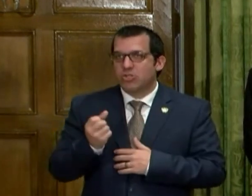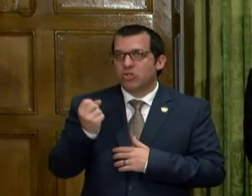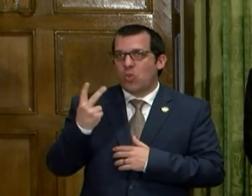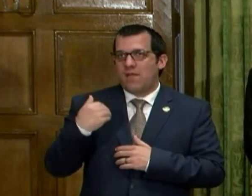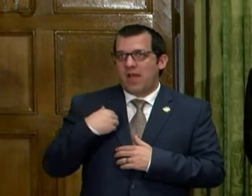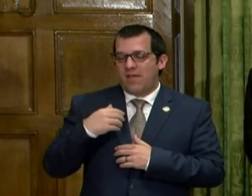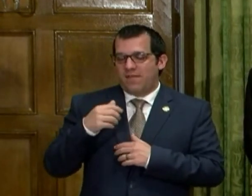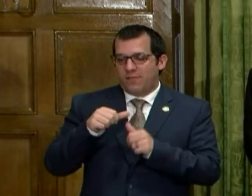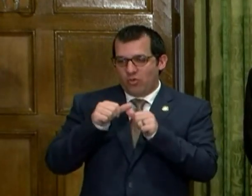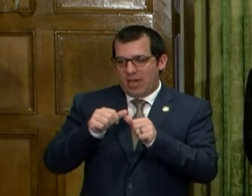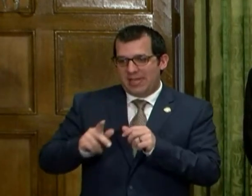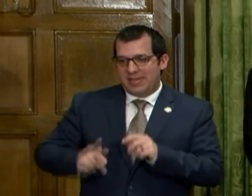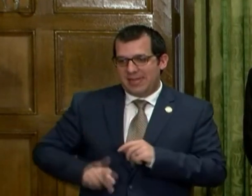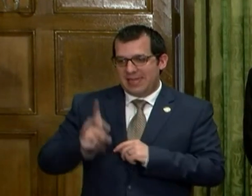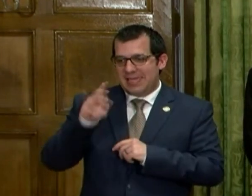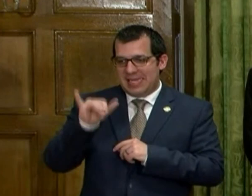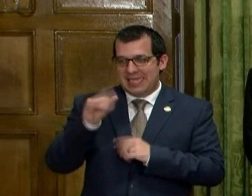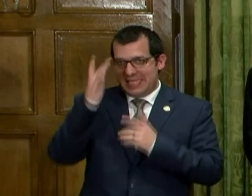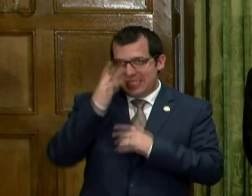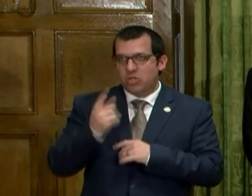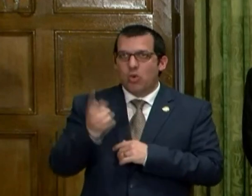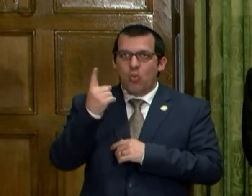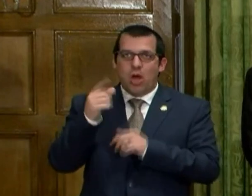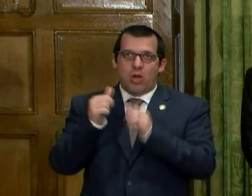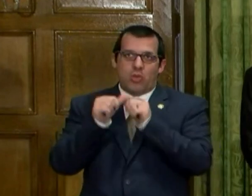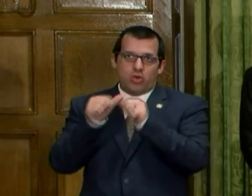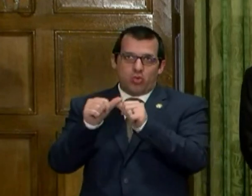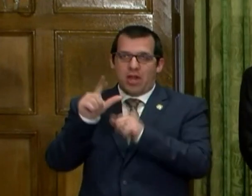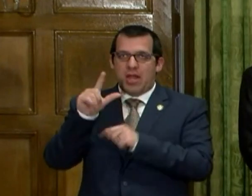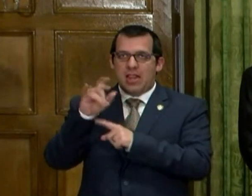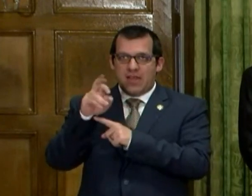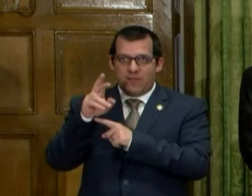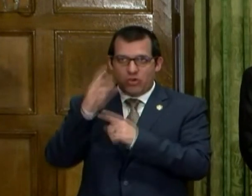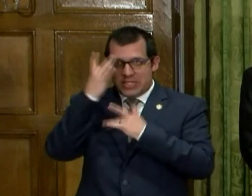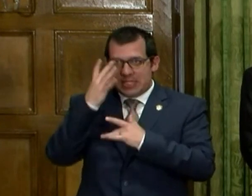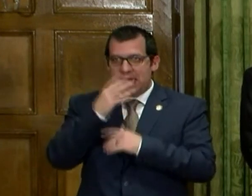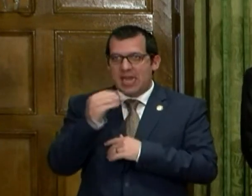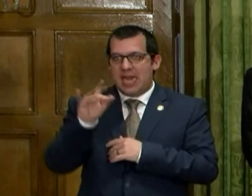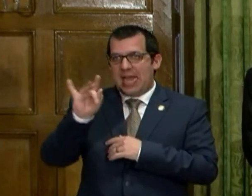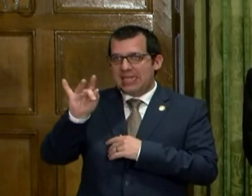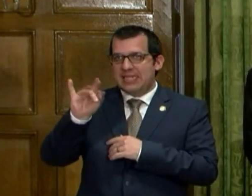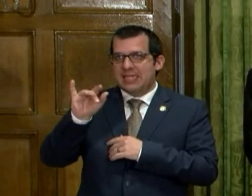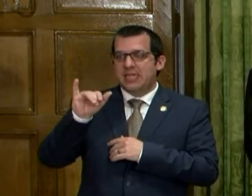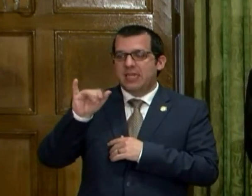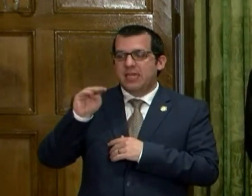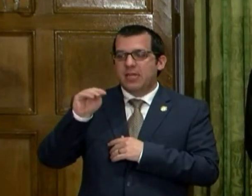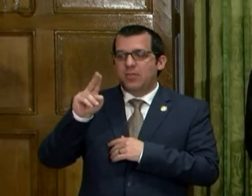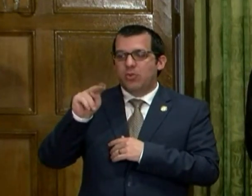kidney disease. We have 1 with chronic liver disease, and 18 who are immunocompromised.